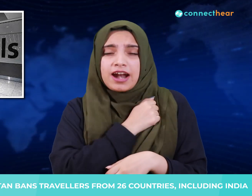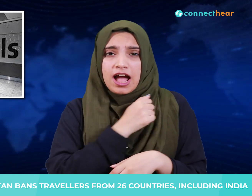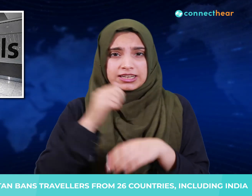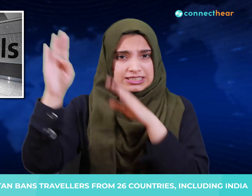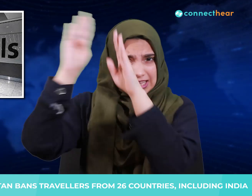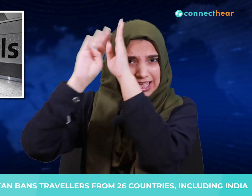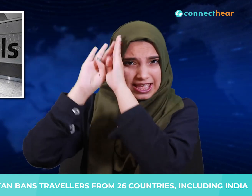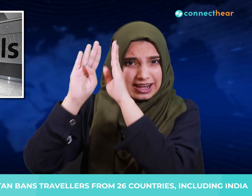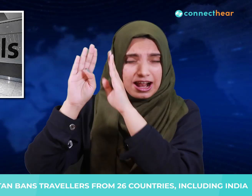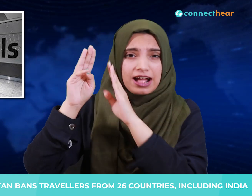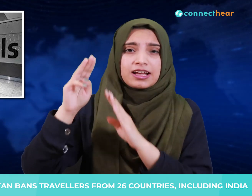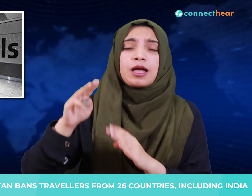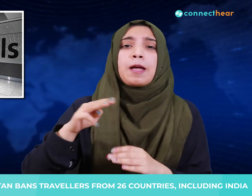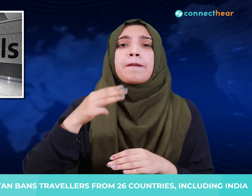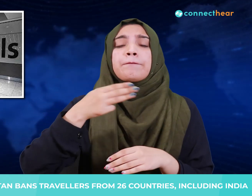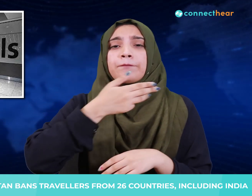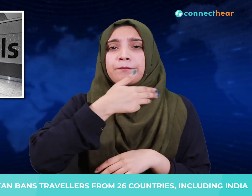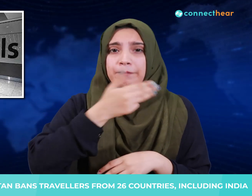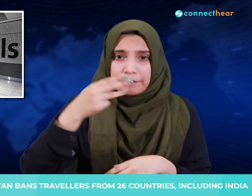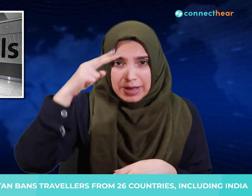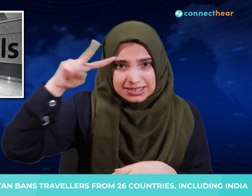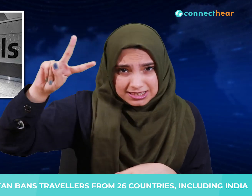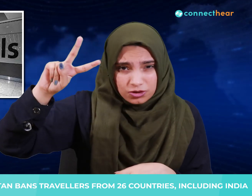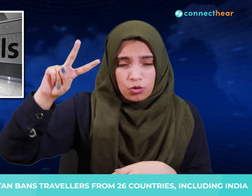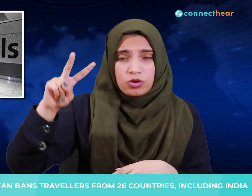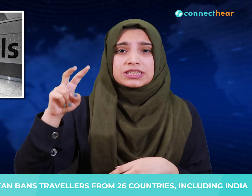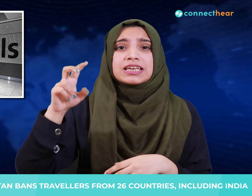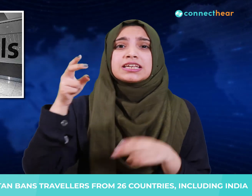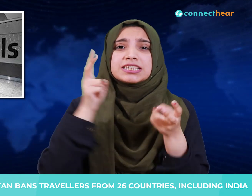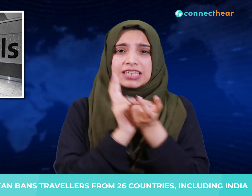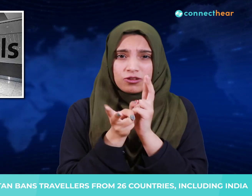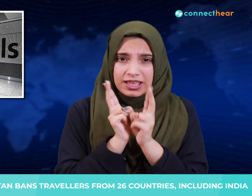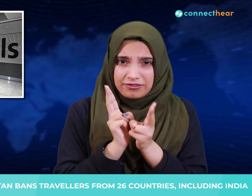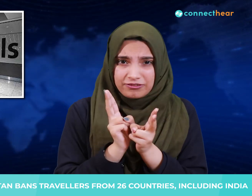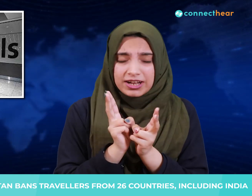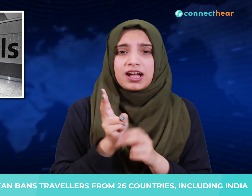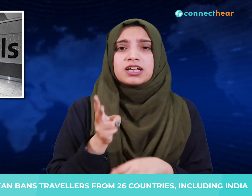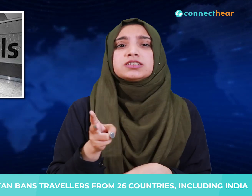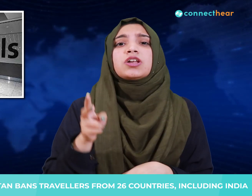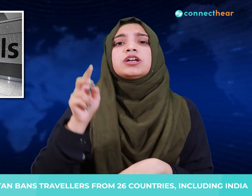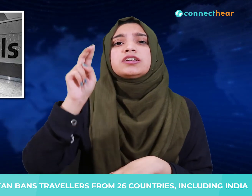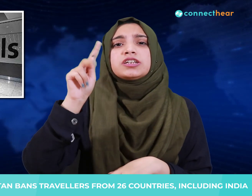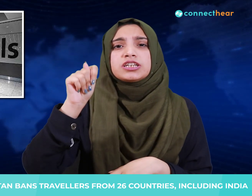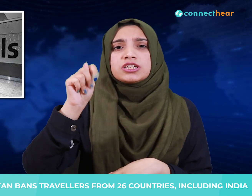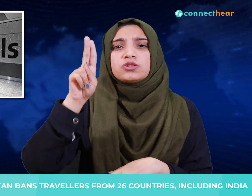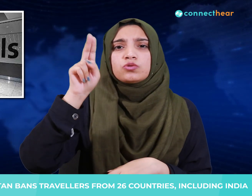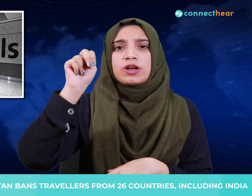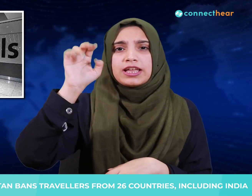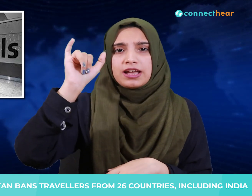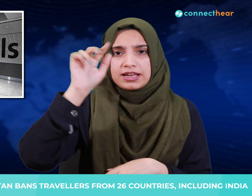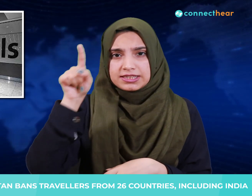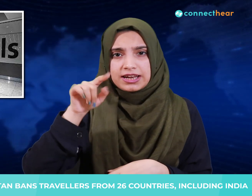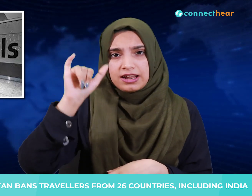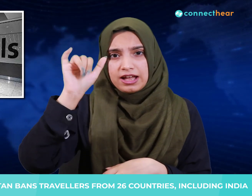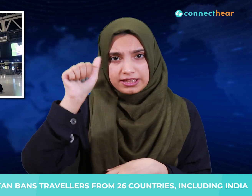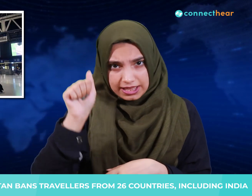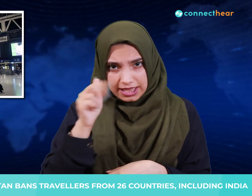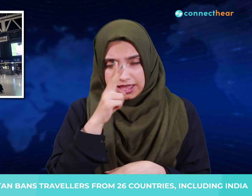Mexico, South Africa, Tunisia, Bolivia, and others,